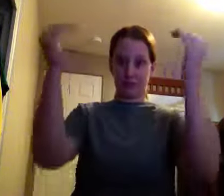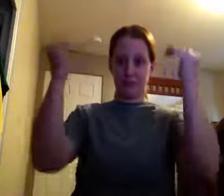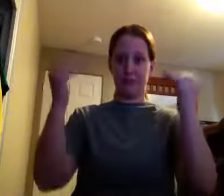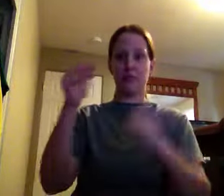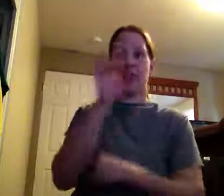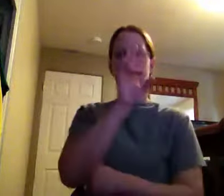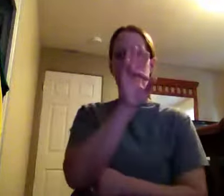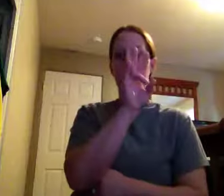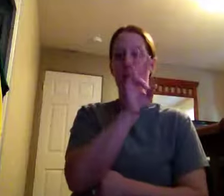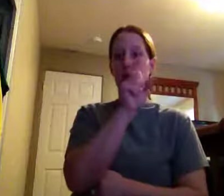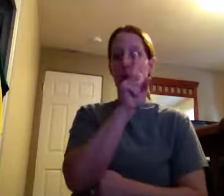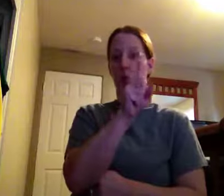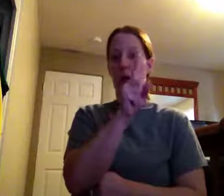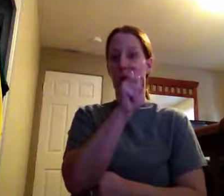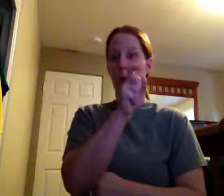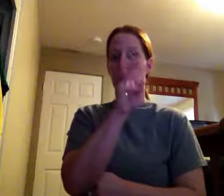71.65 grams of chlorine,